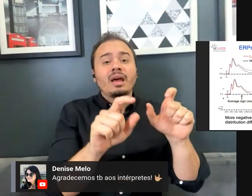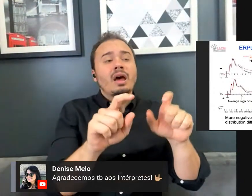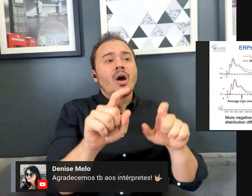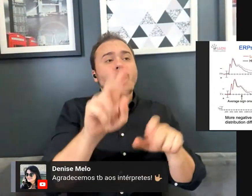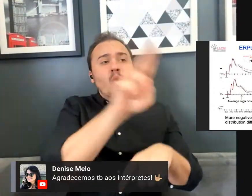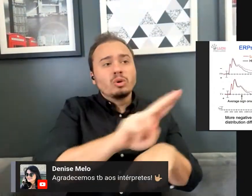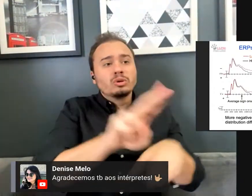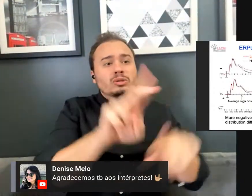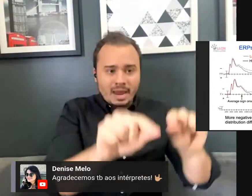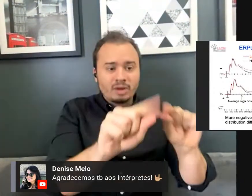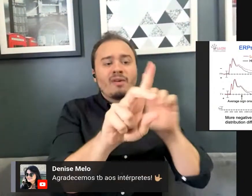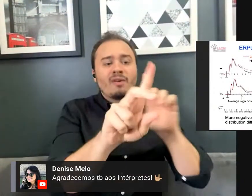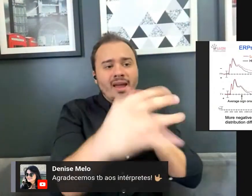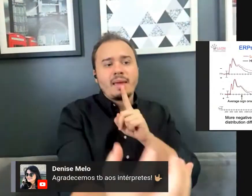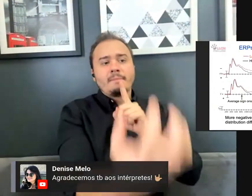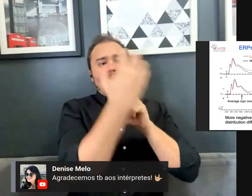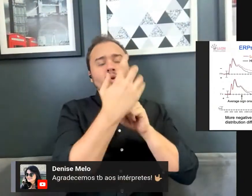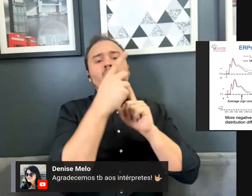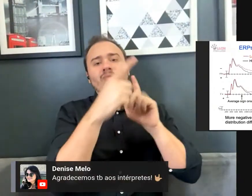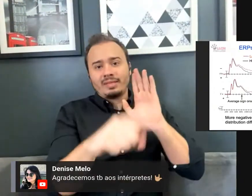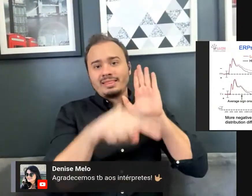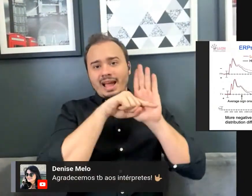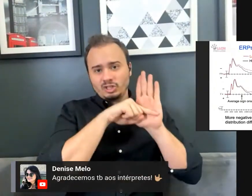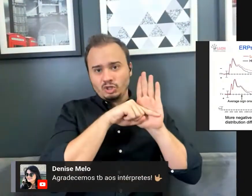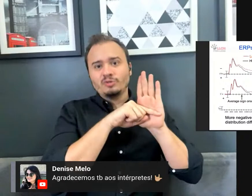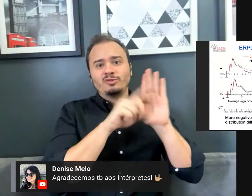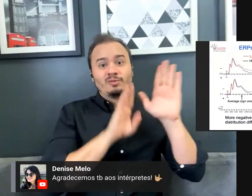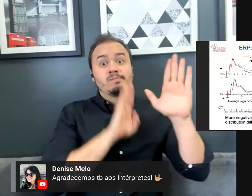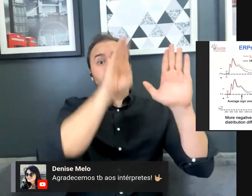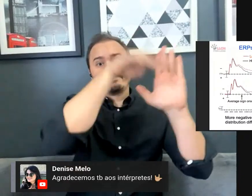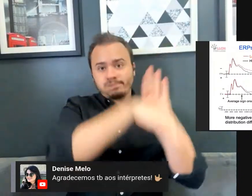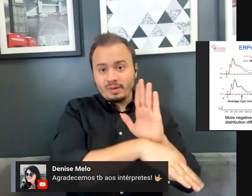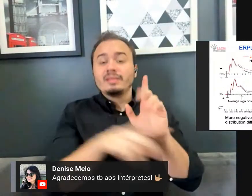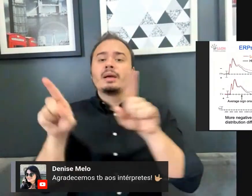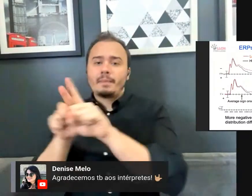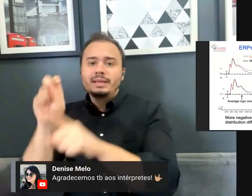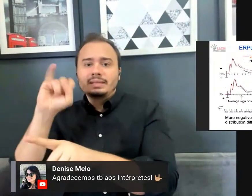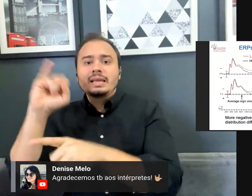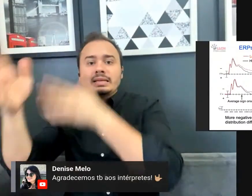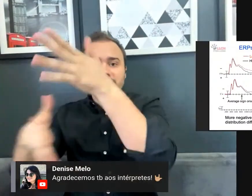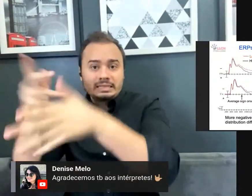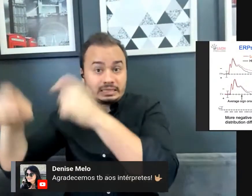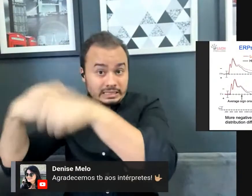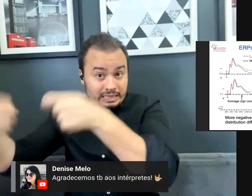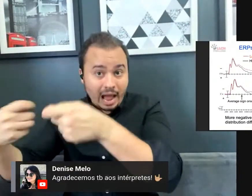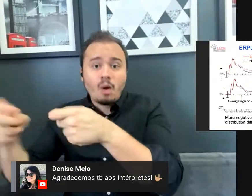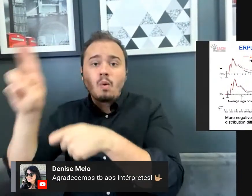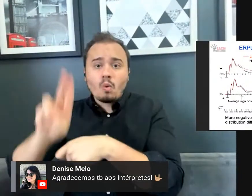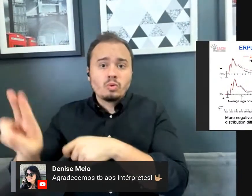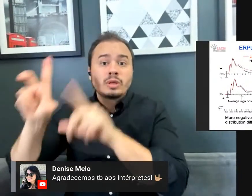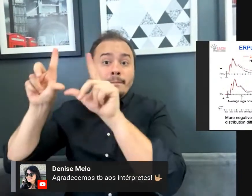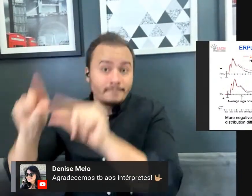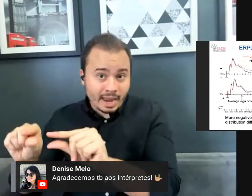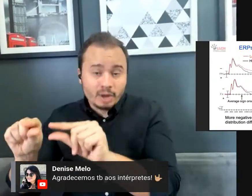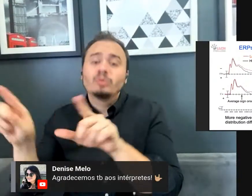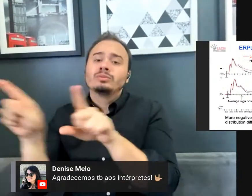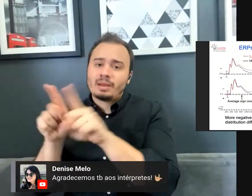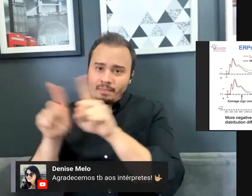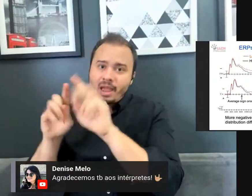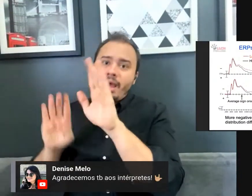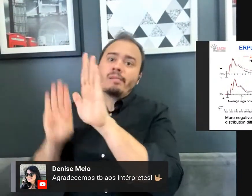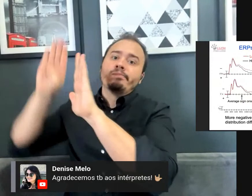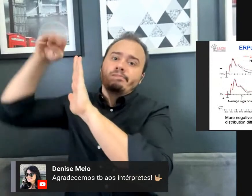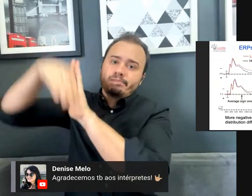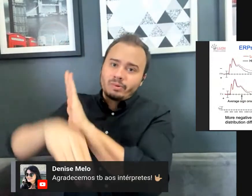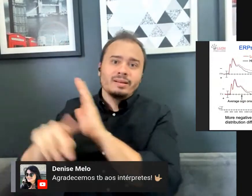words within this lexical access window. What's a little bit different is the timing and distribution.